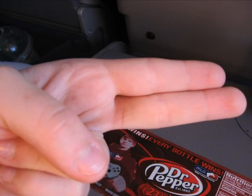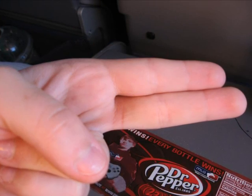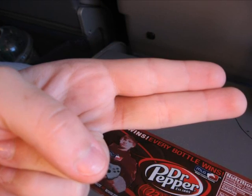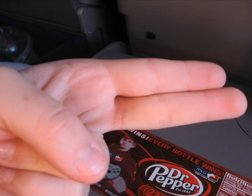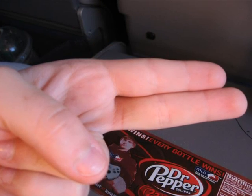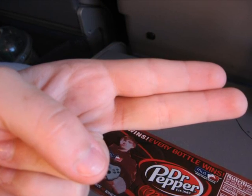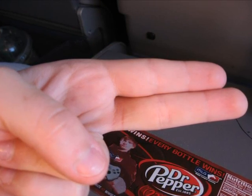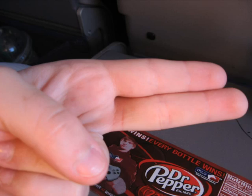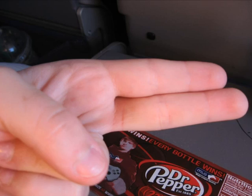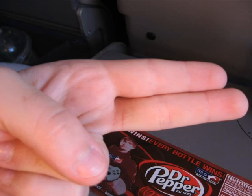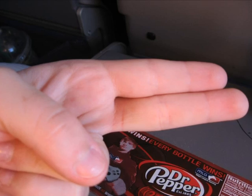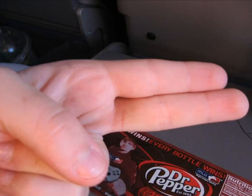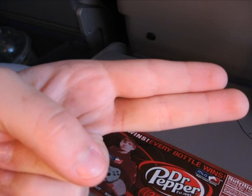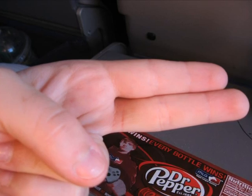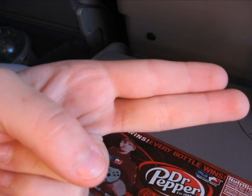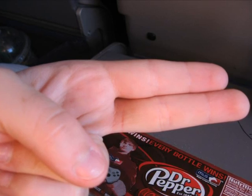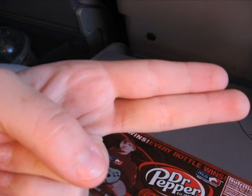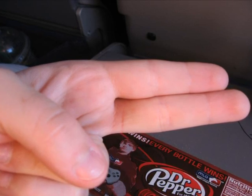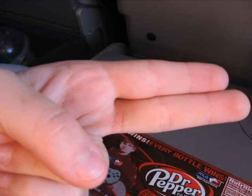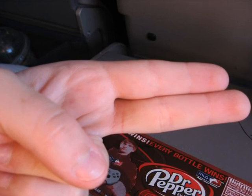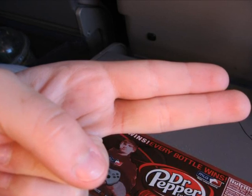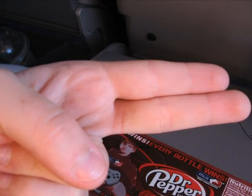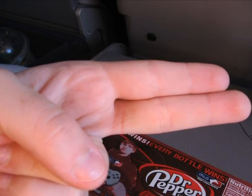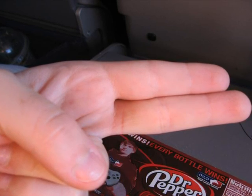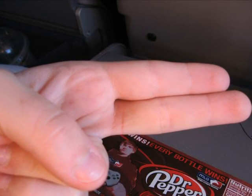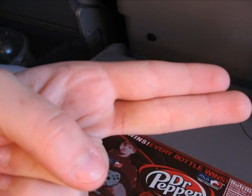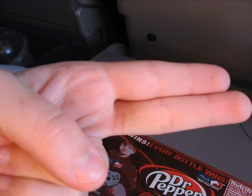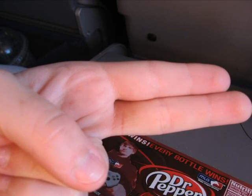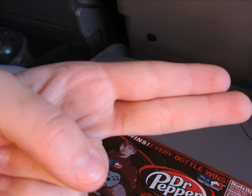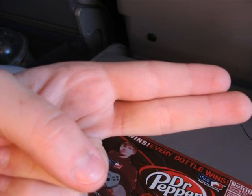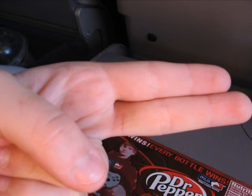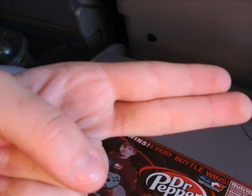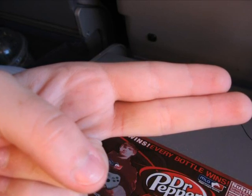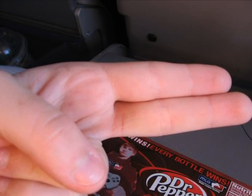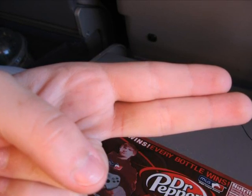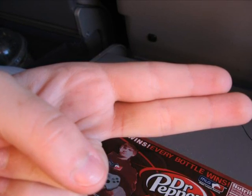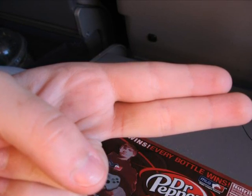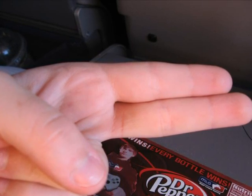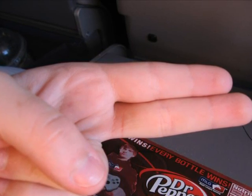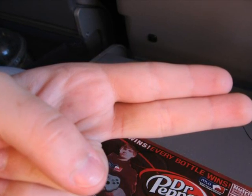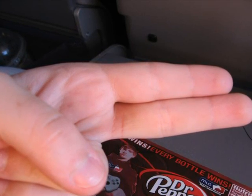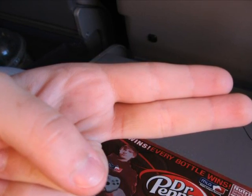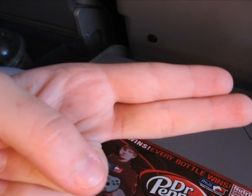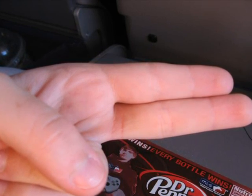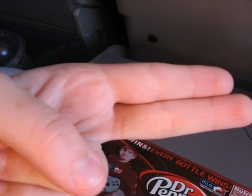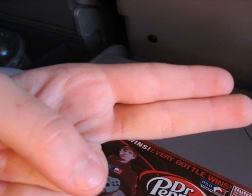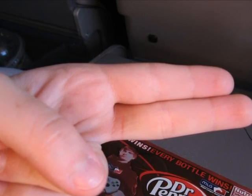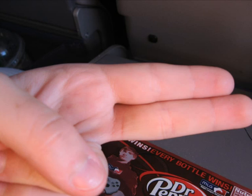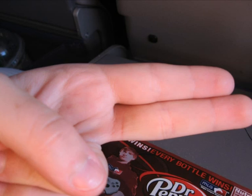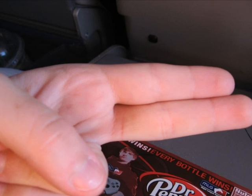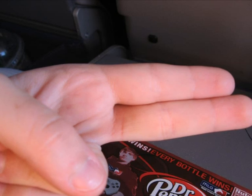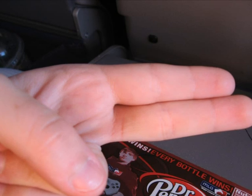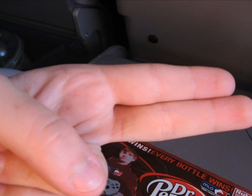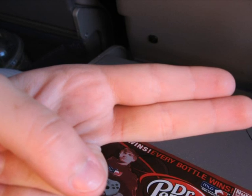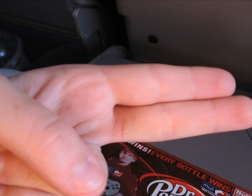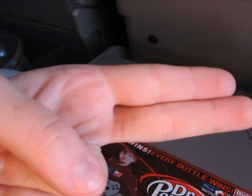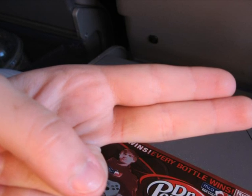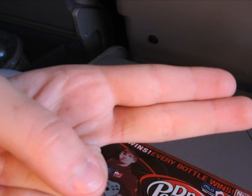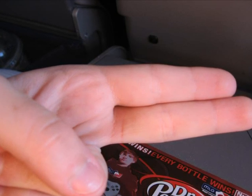After being there for a few hours, Janine informed me that I had to come up with my name sign. After finding out some of my interests, she helped me come up with